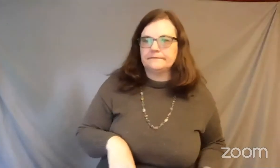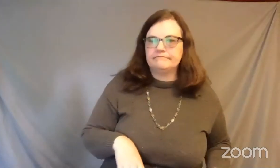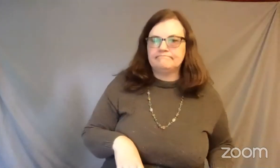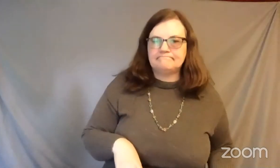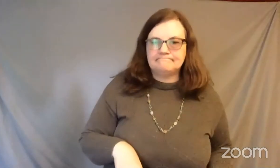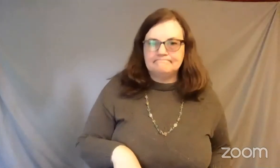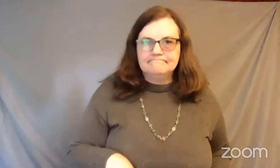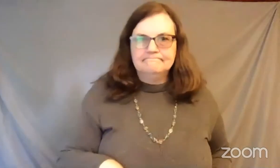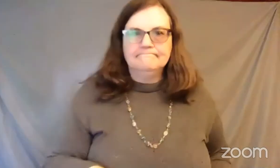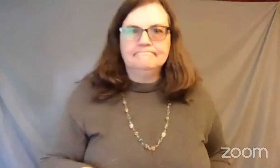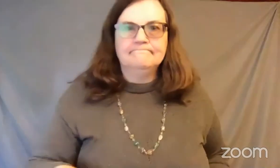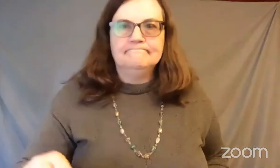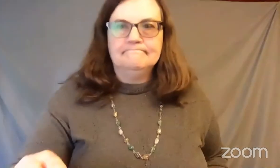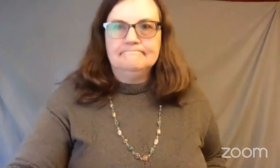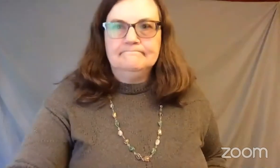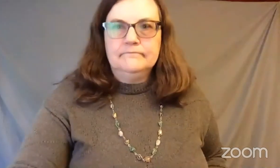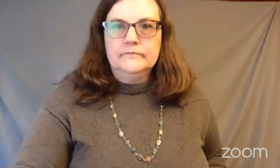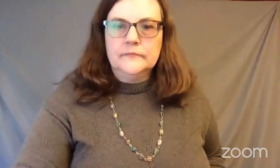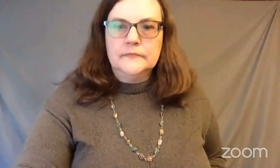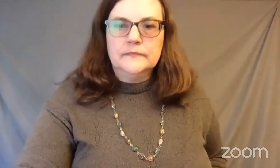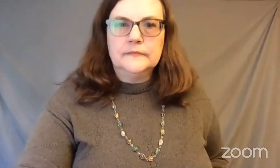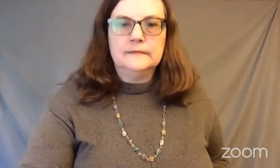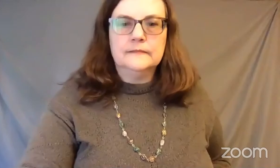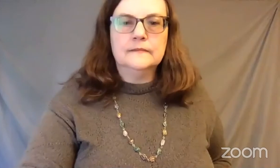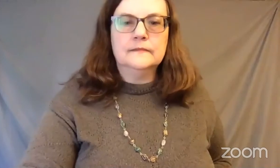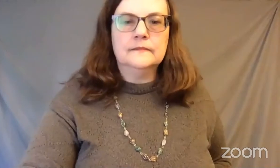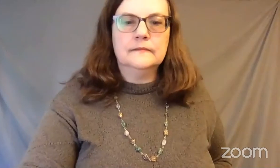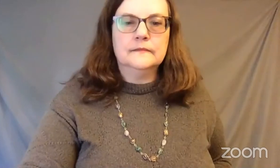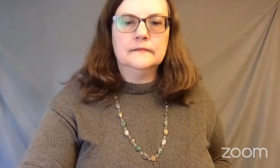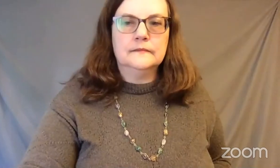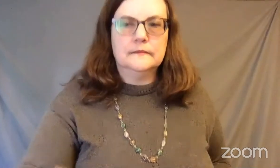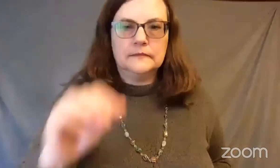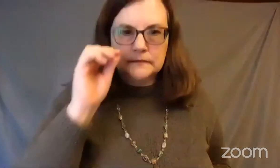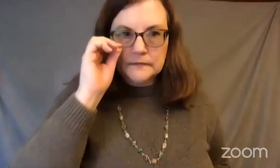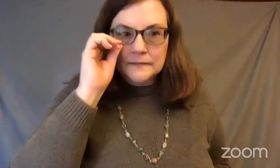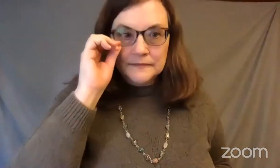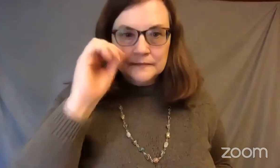And that example will be around how the languages can be used simultaneously in some situations.